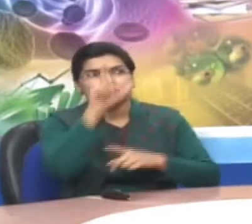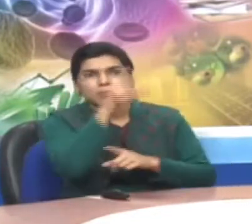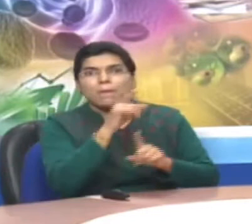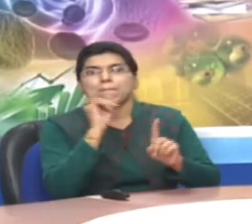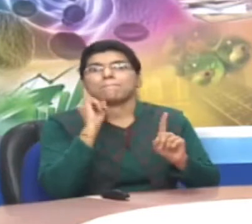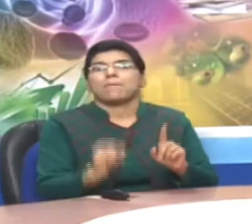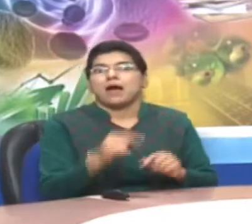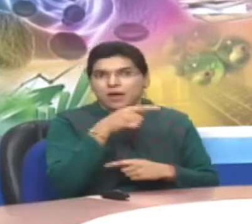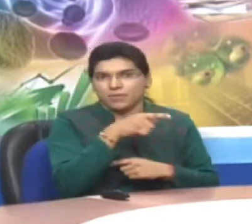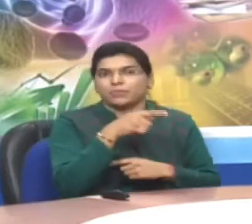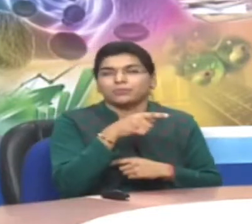hat.